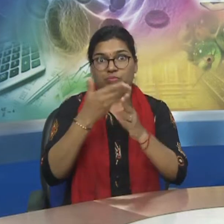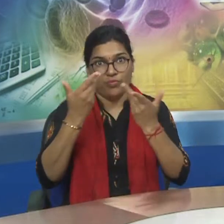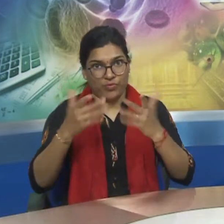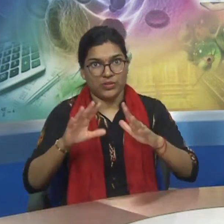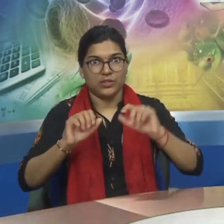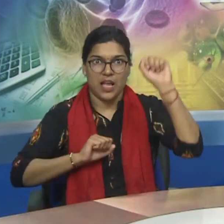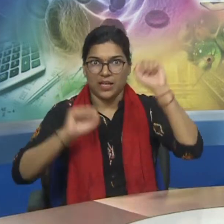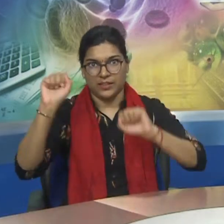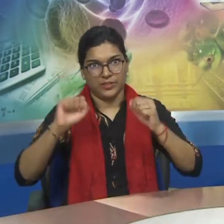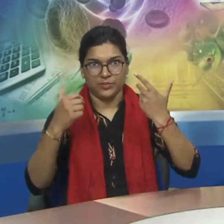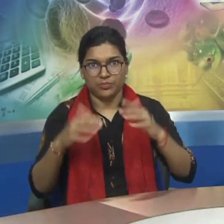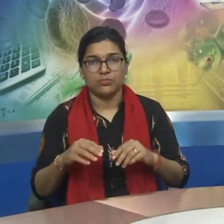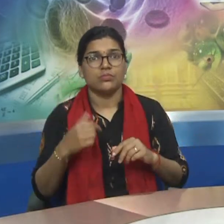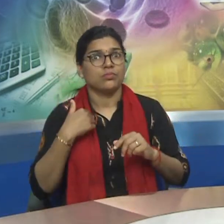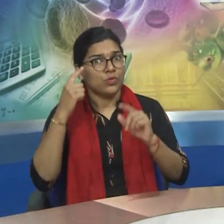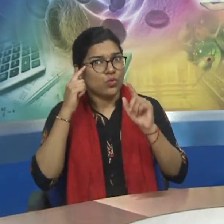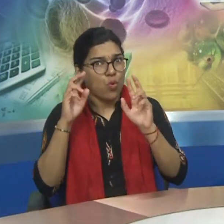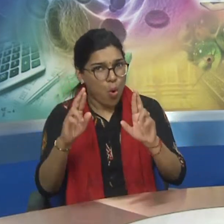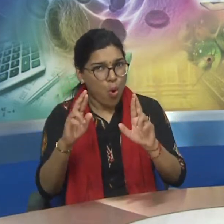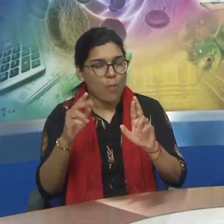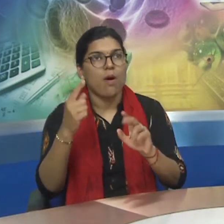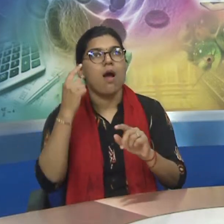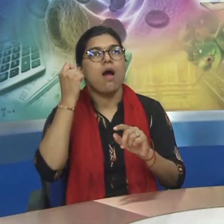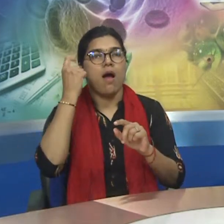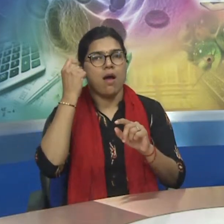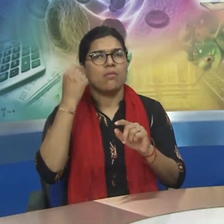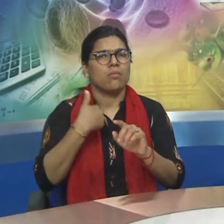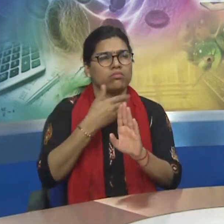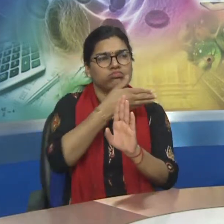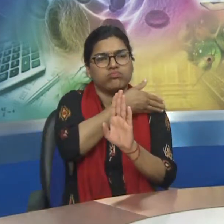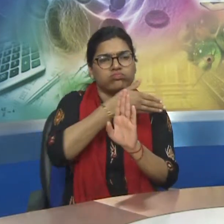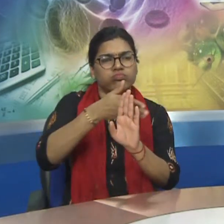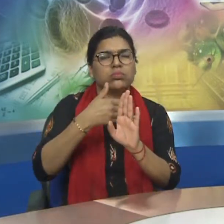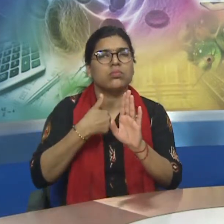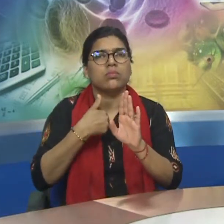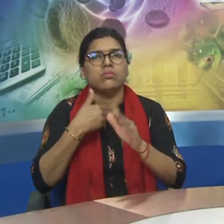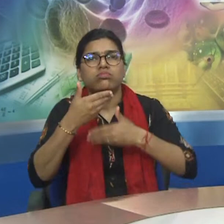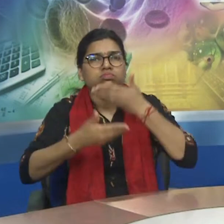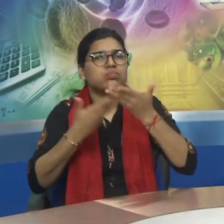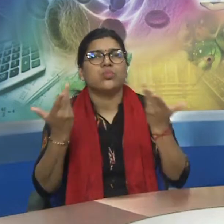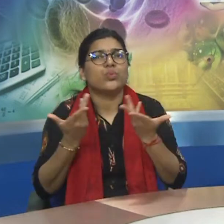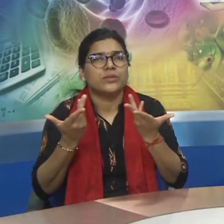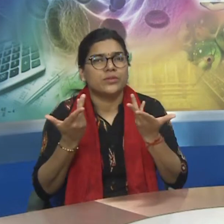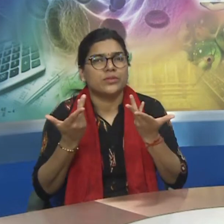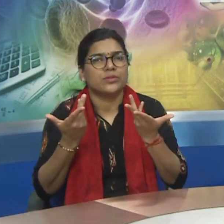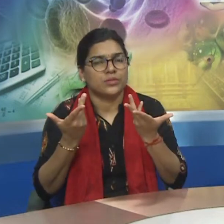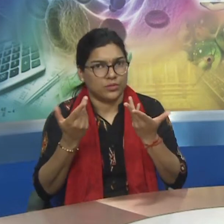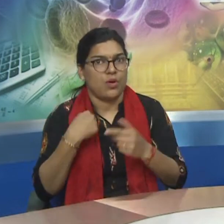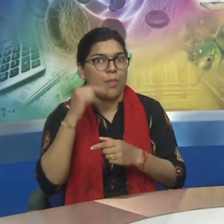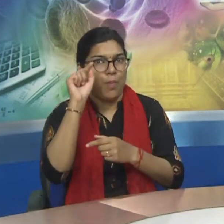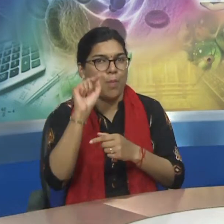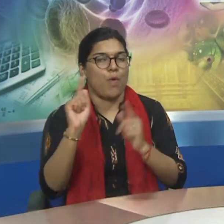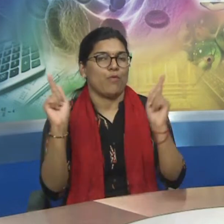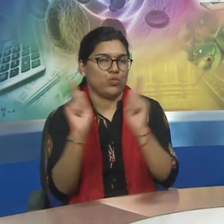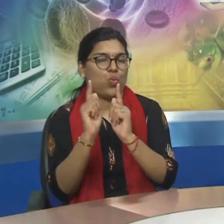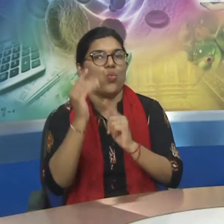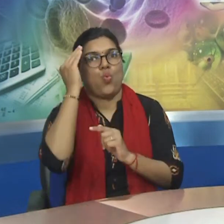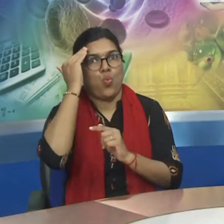So far we have understood the lesson, also did the exercise. I hope you all have understood our lesson well.